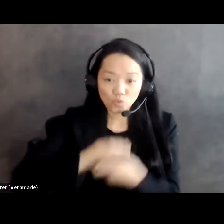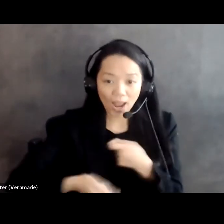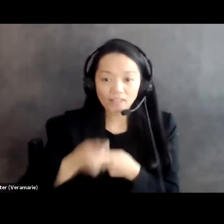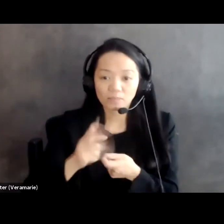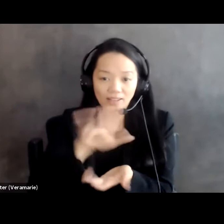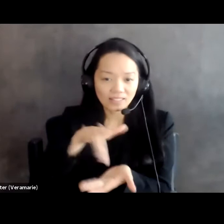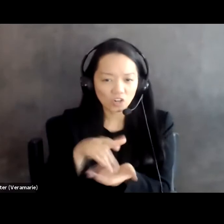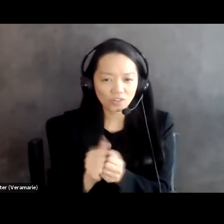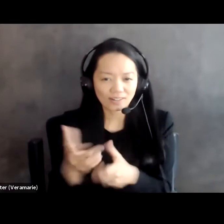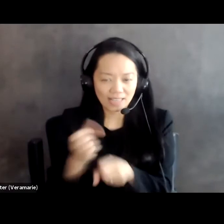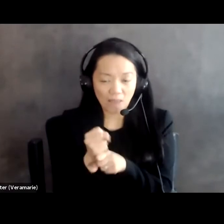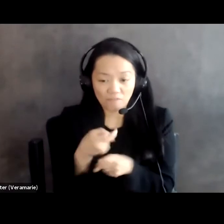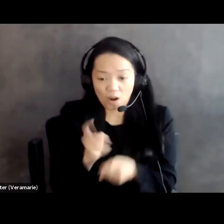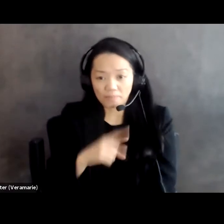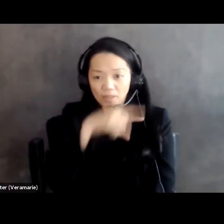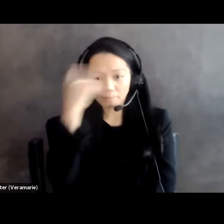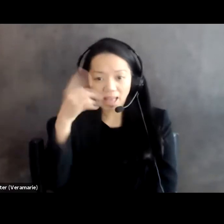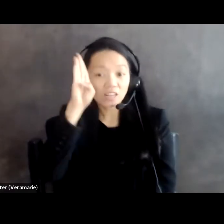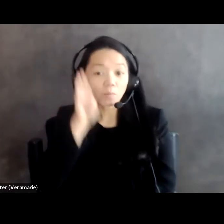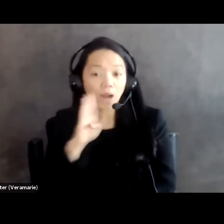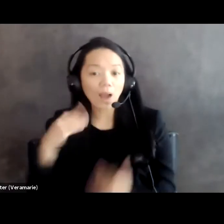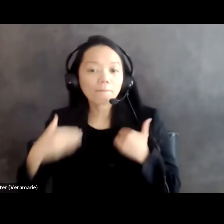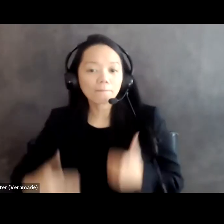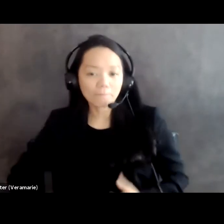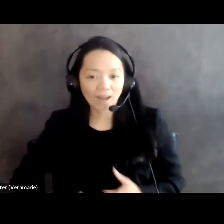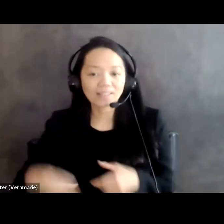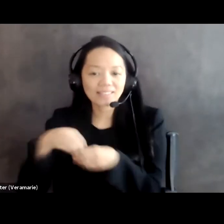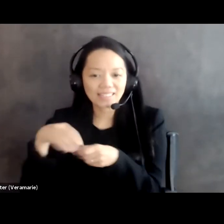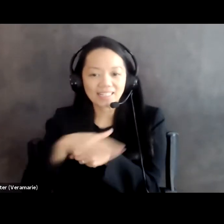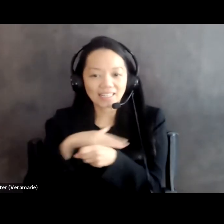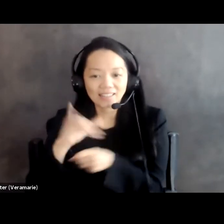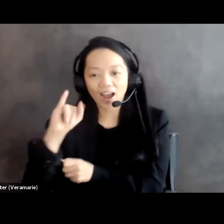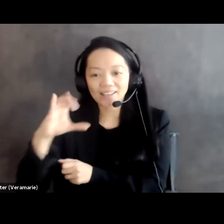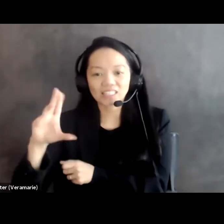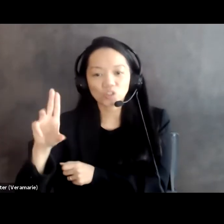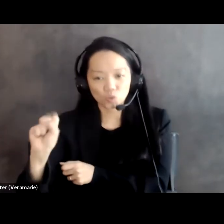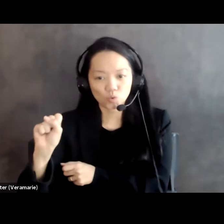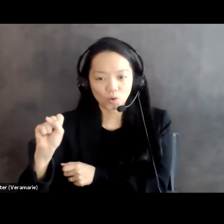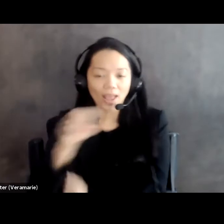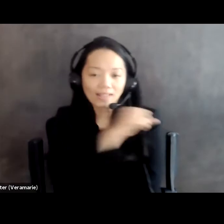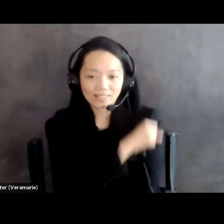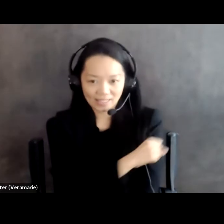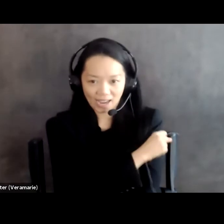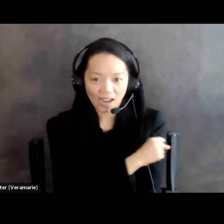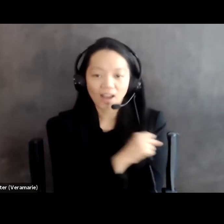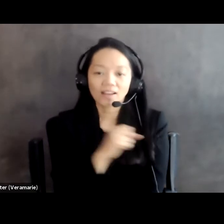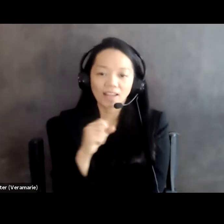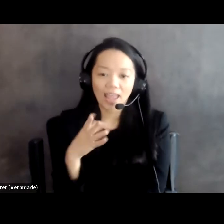Chicago came from the Black and brown bodies in the intensive care units at Mount Sinai in